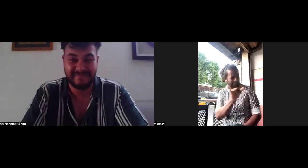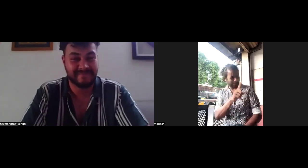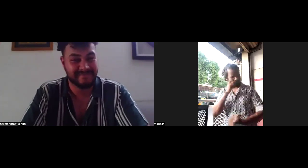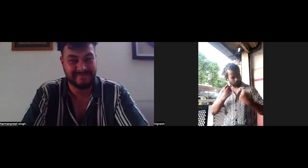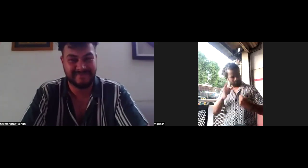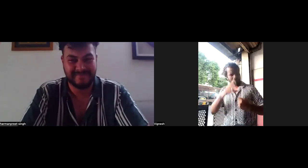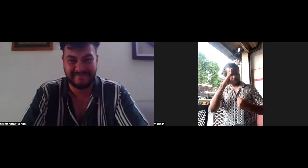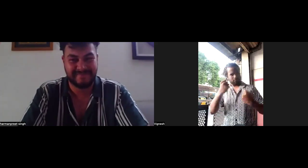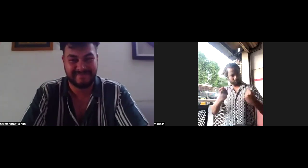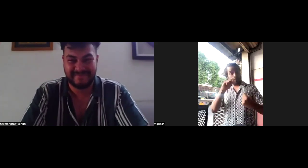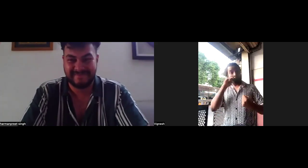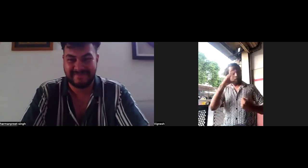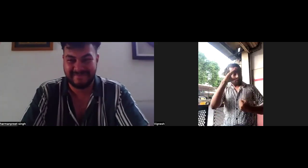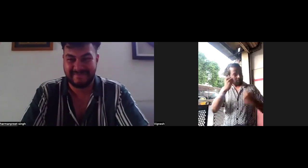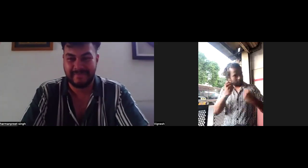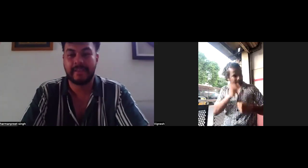But I didn't relent.